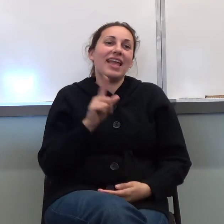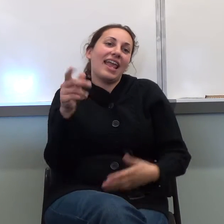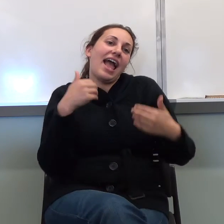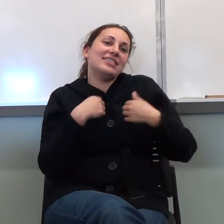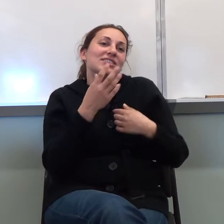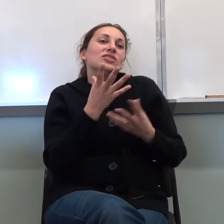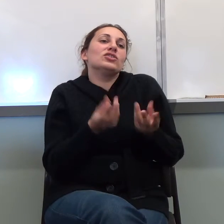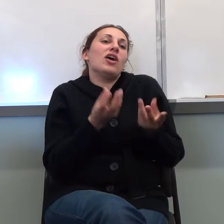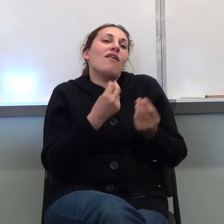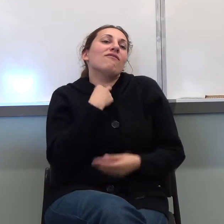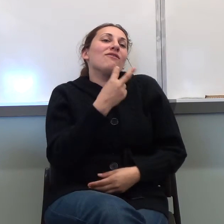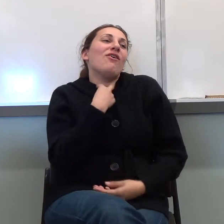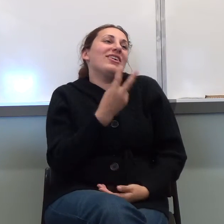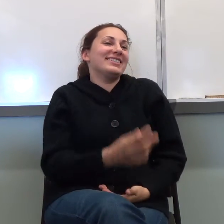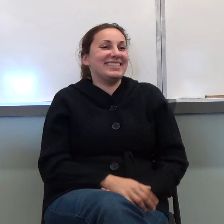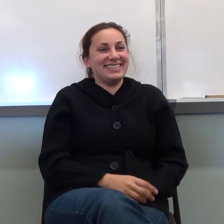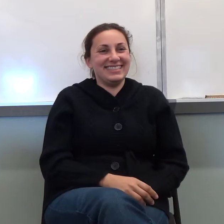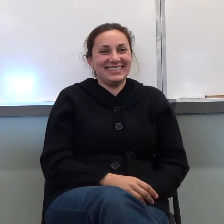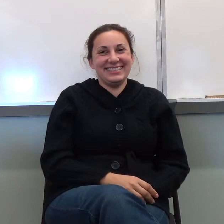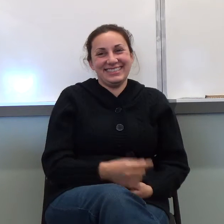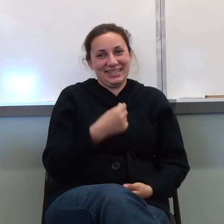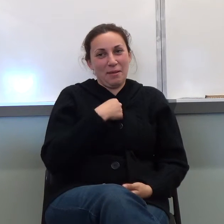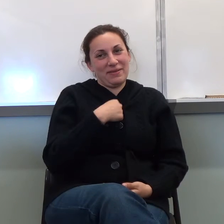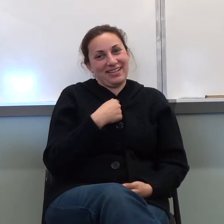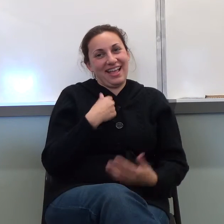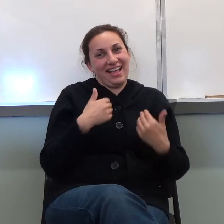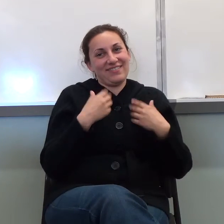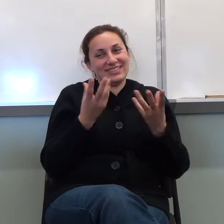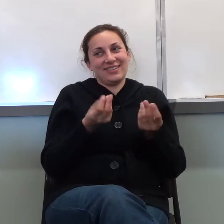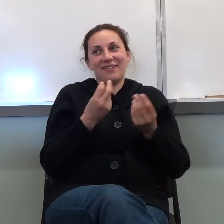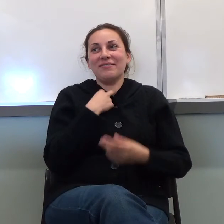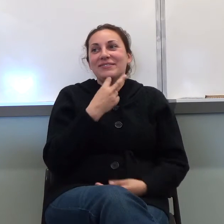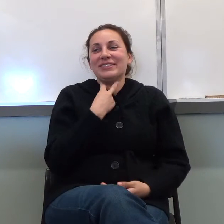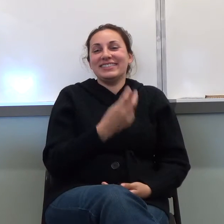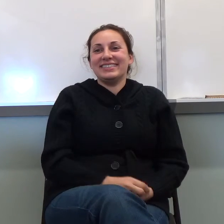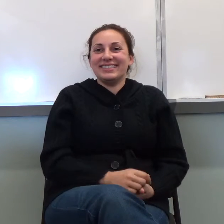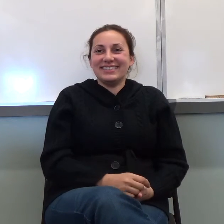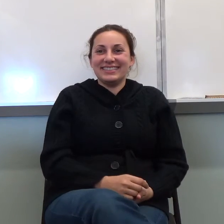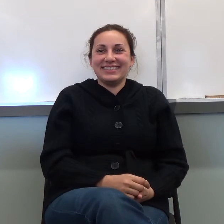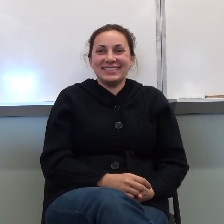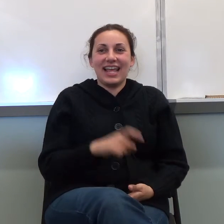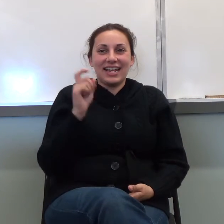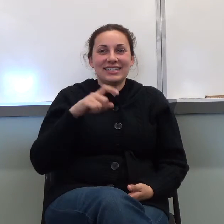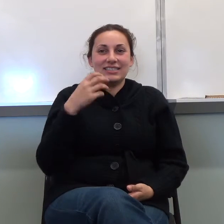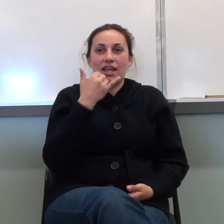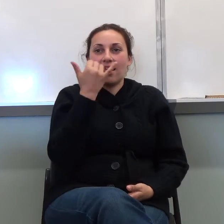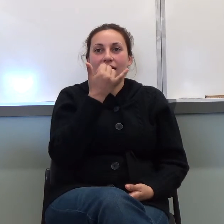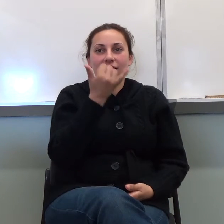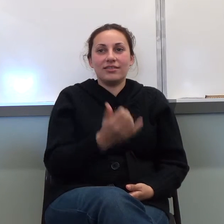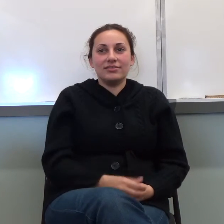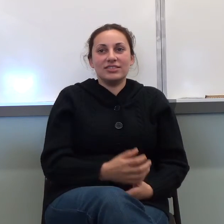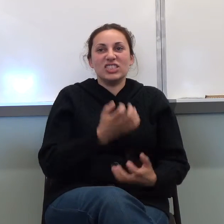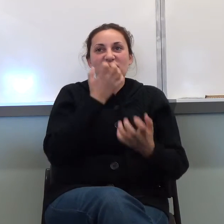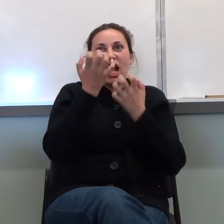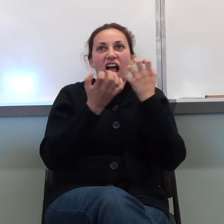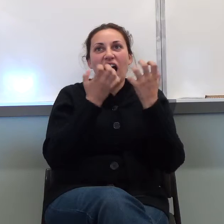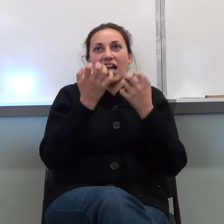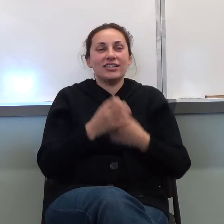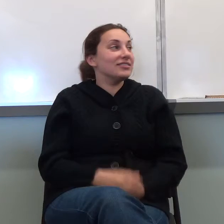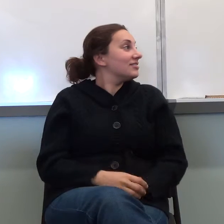Okay, so this is practice in using that diagram and the other stuff that we learned about converting fractions to decimals and whatnot.